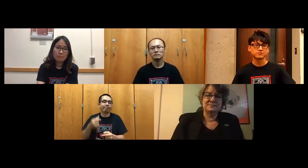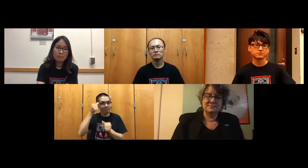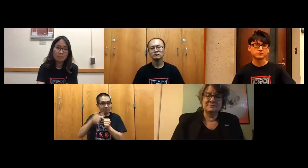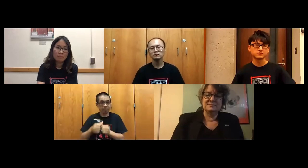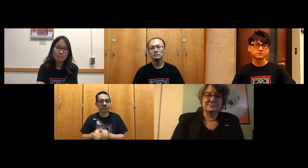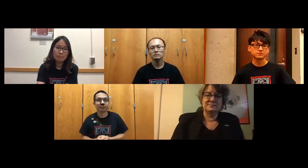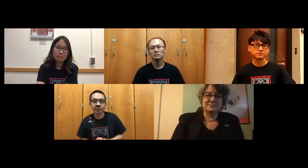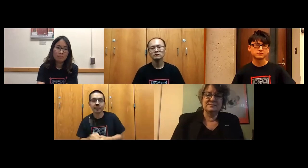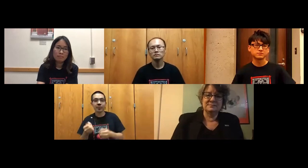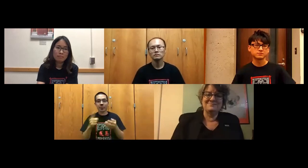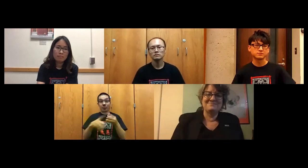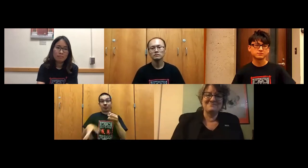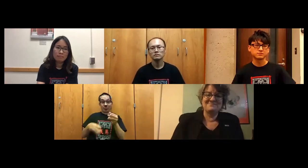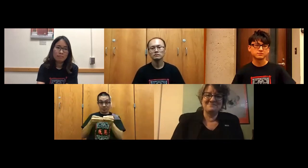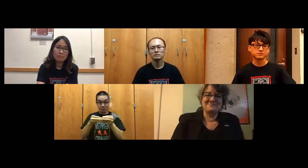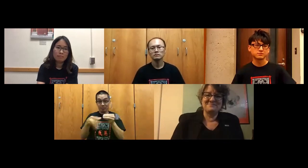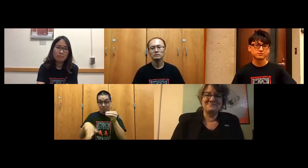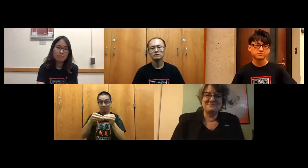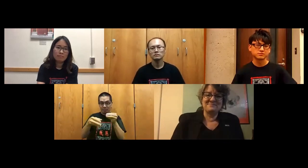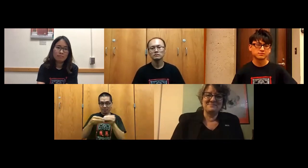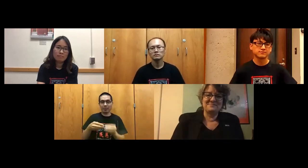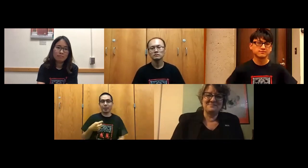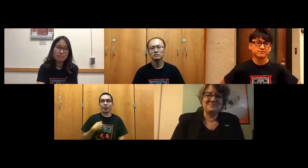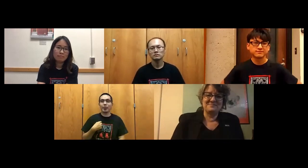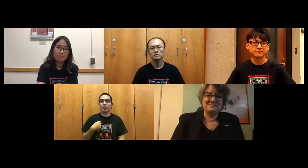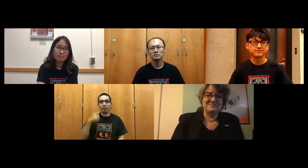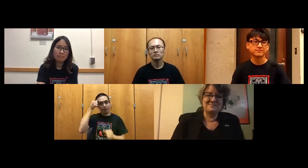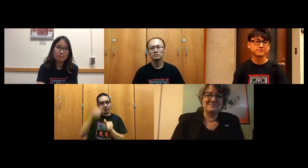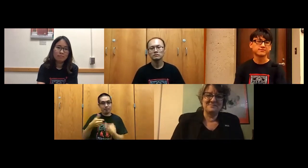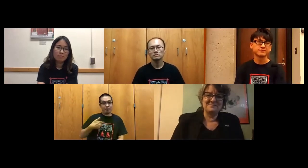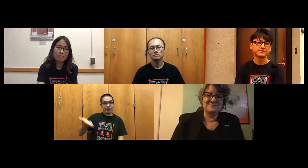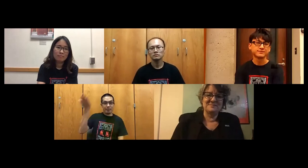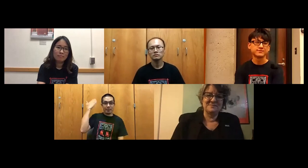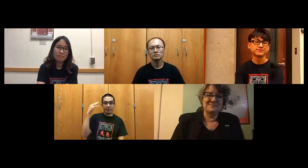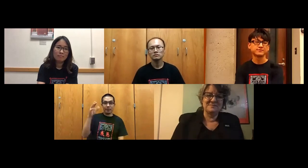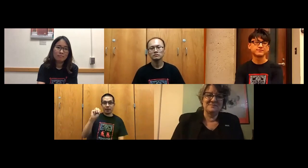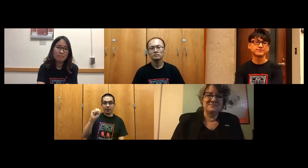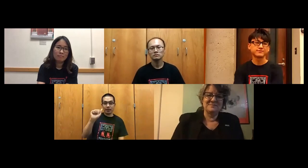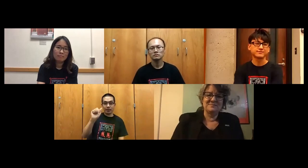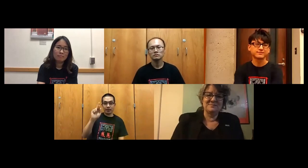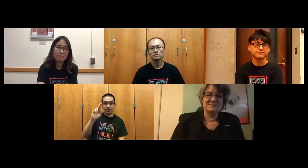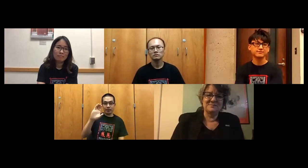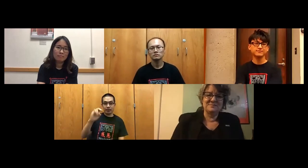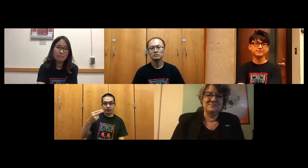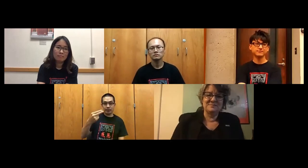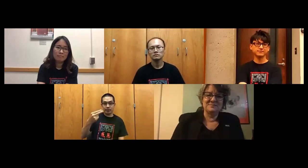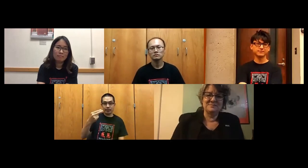that now in my teaching methodology and how I teach, depending on who the student is. So